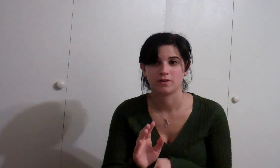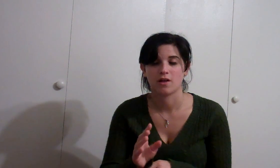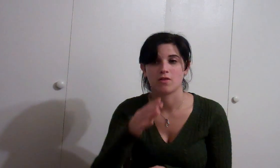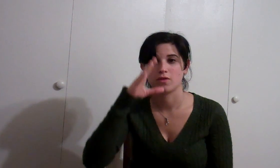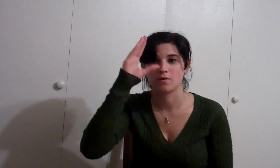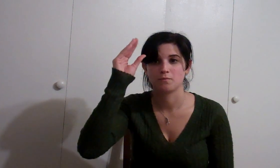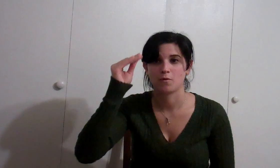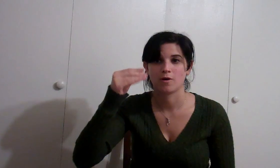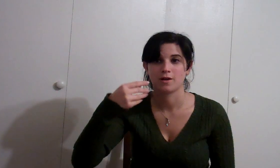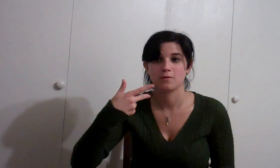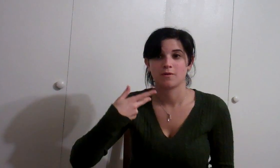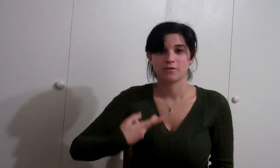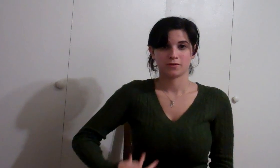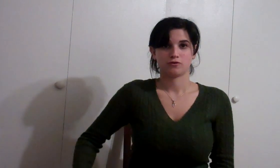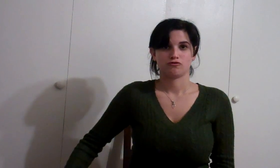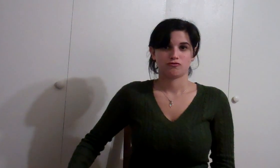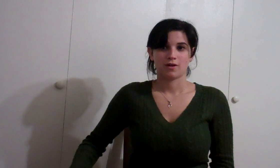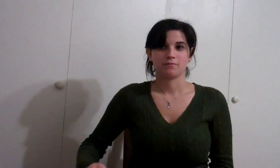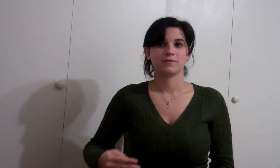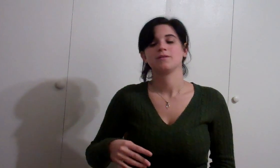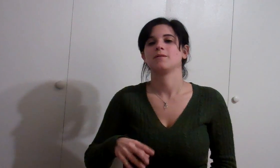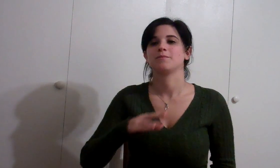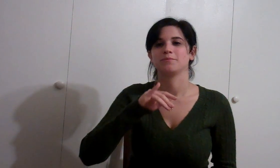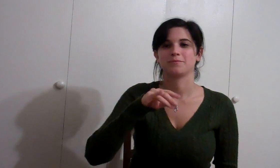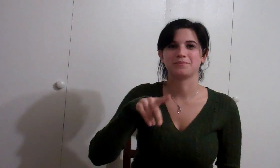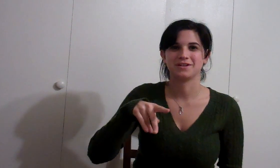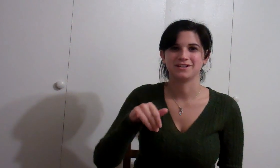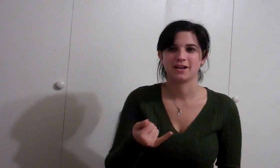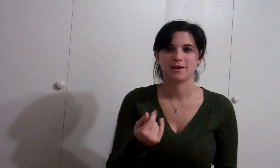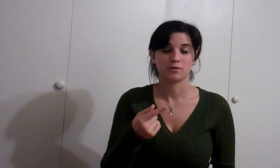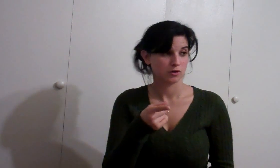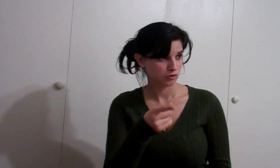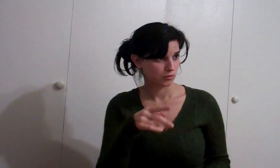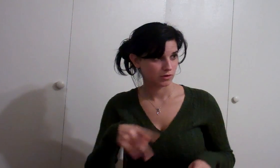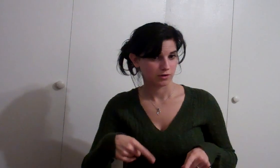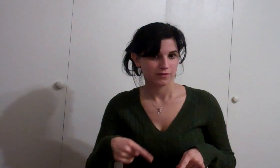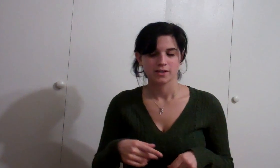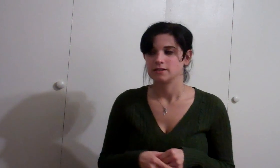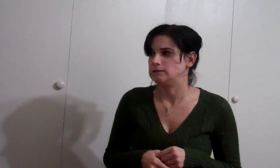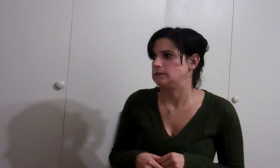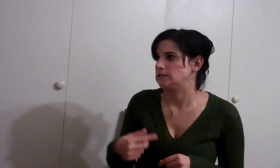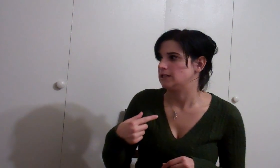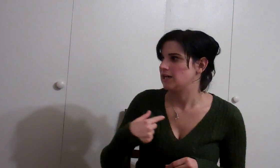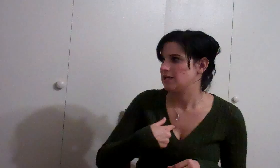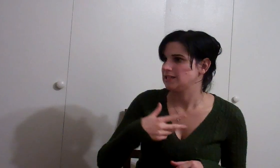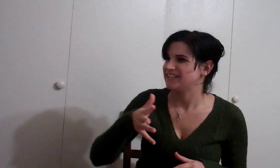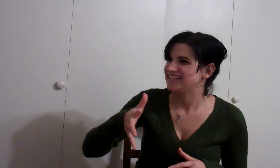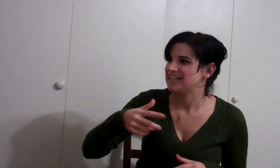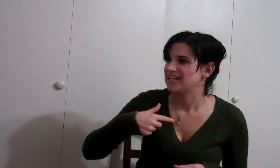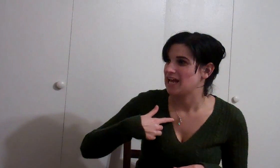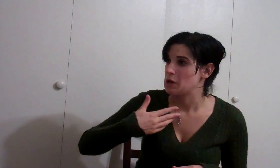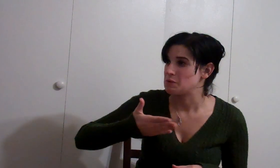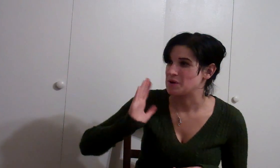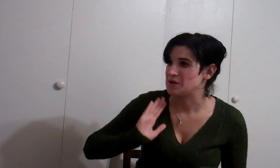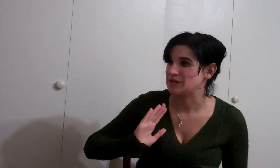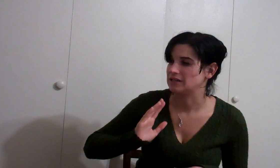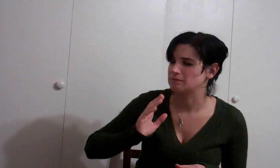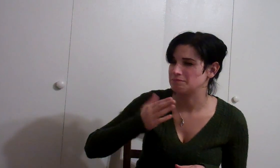nervous? Ish. I was. But I'm all right now. Yeah. Well, so let me ask you a question. When you're